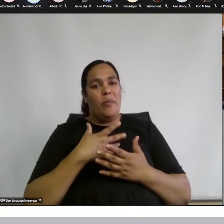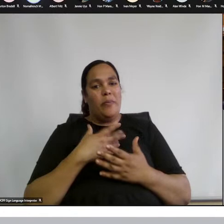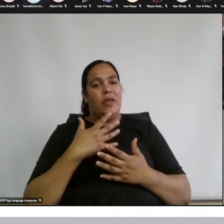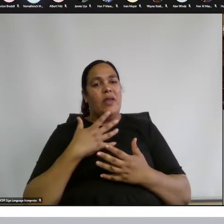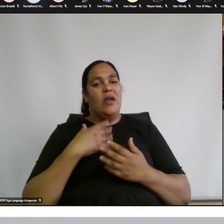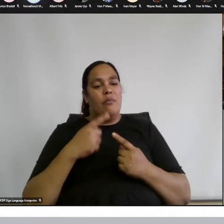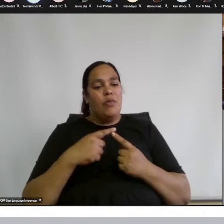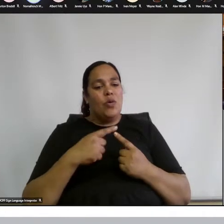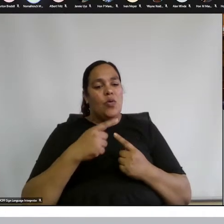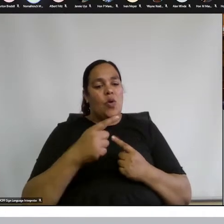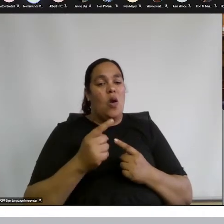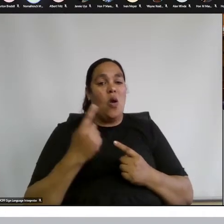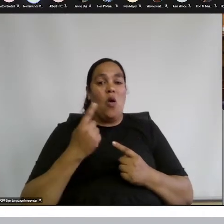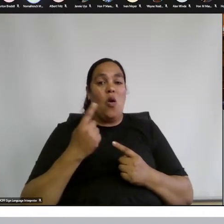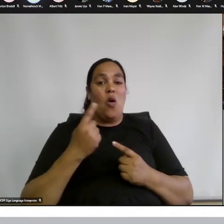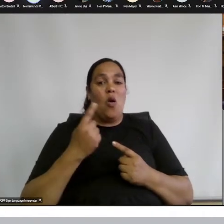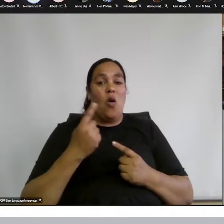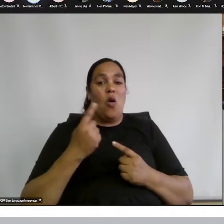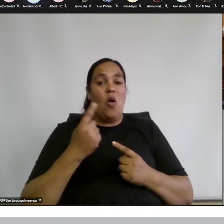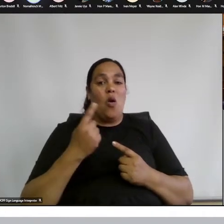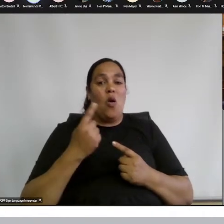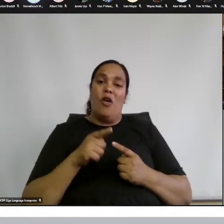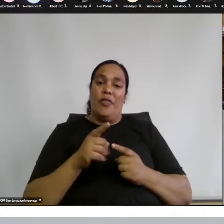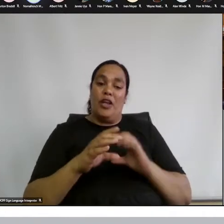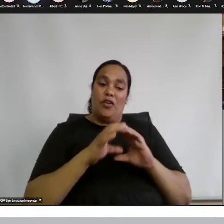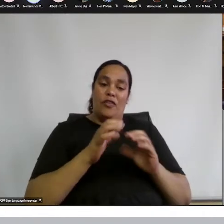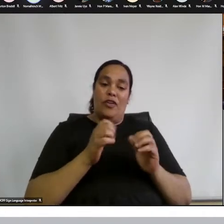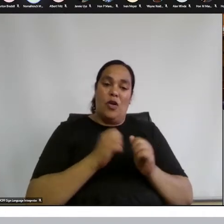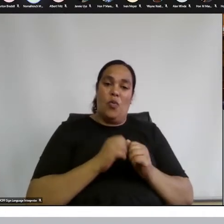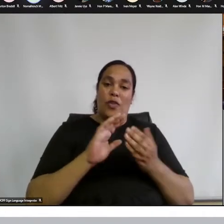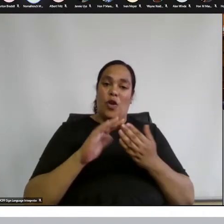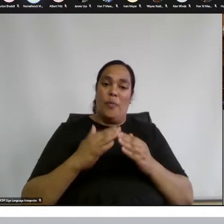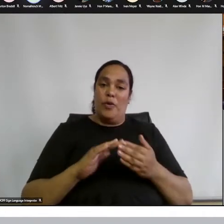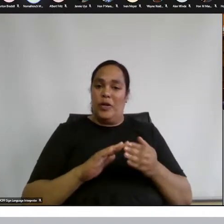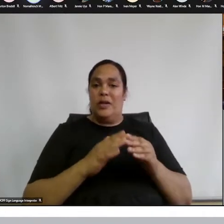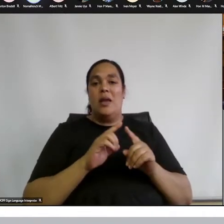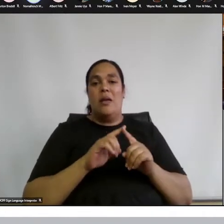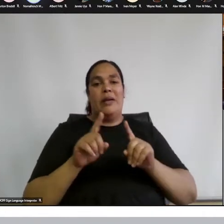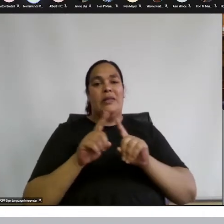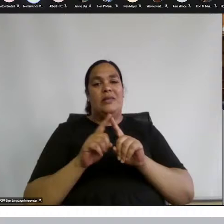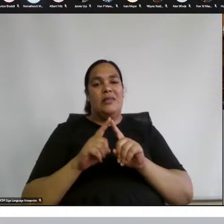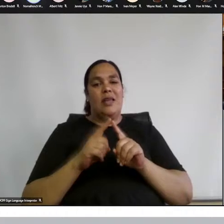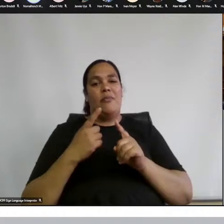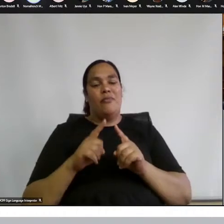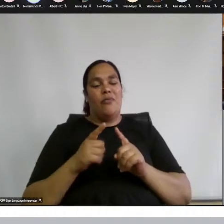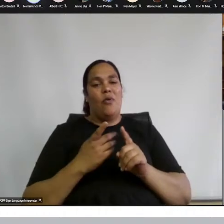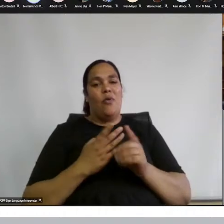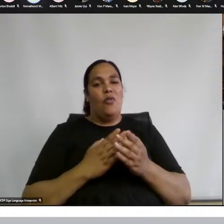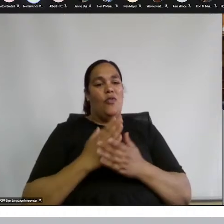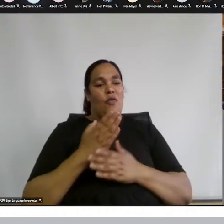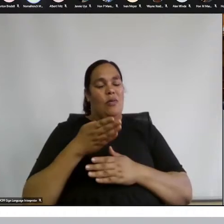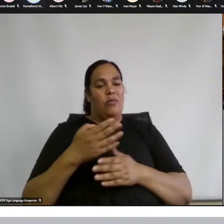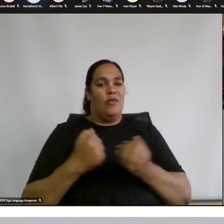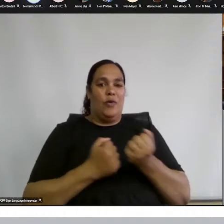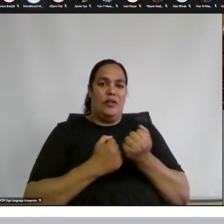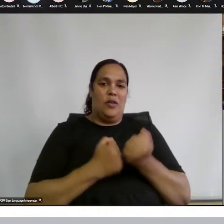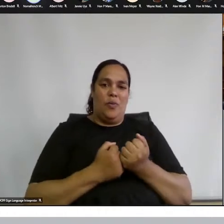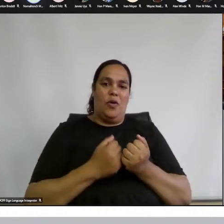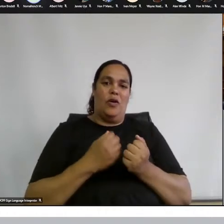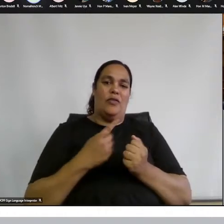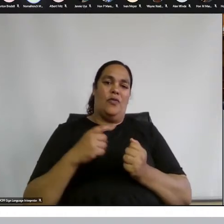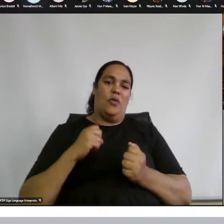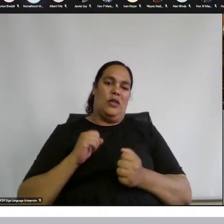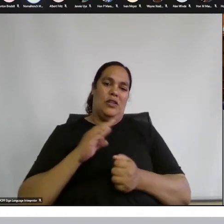out, not only talking, having a conversation with the communities, but also to provide support to our